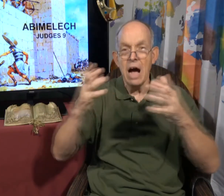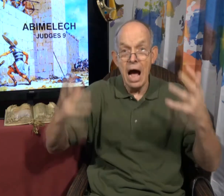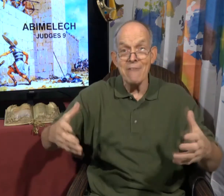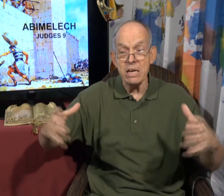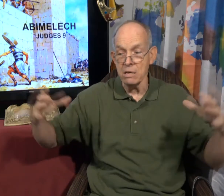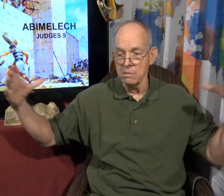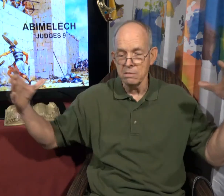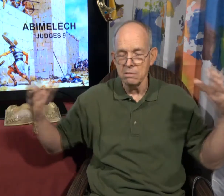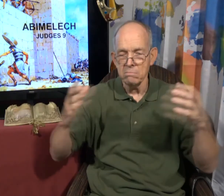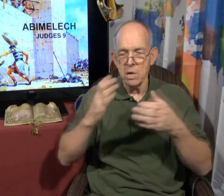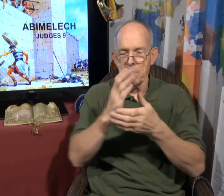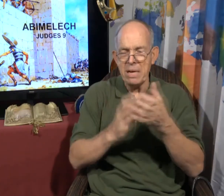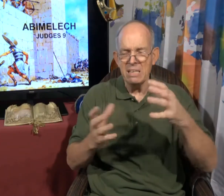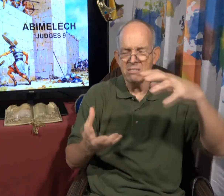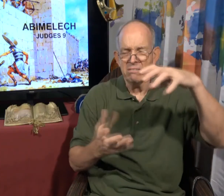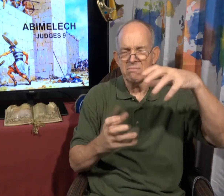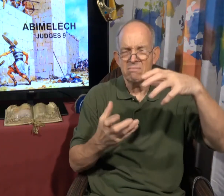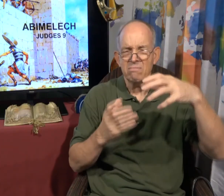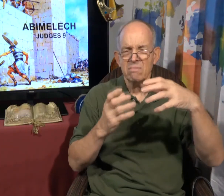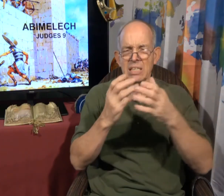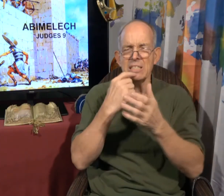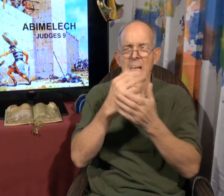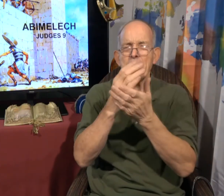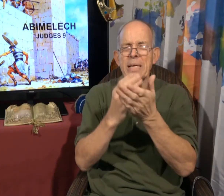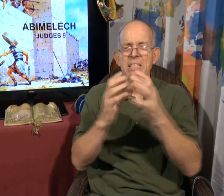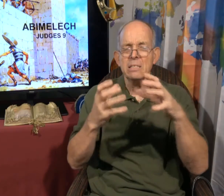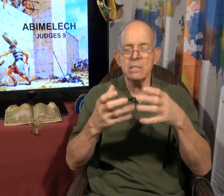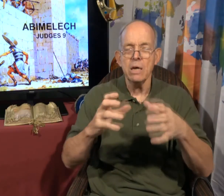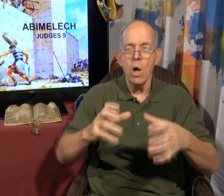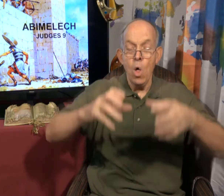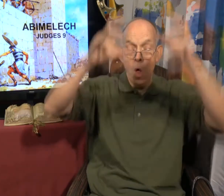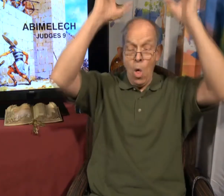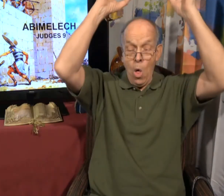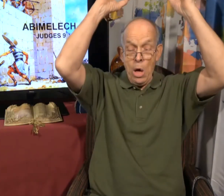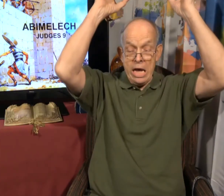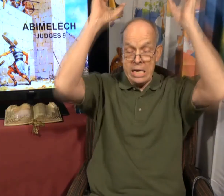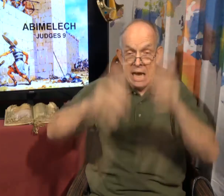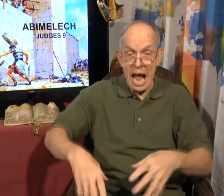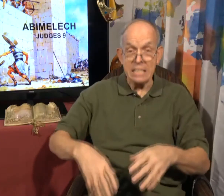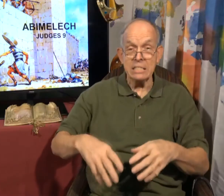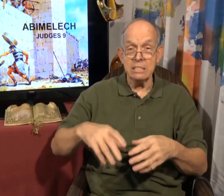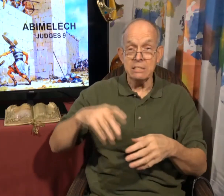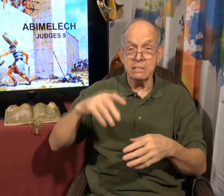It's a piece of my soul. Now, I be